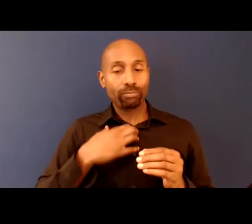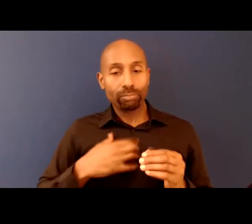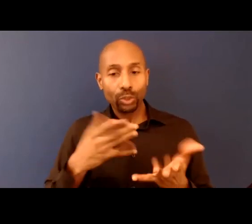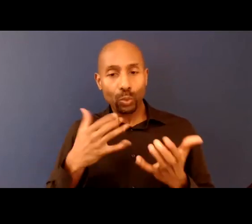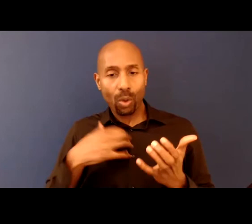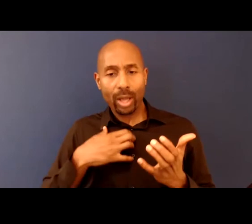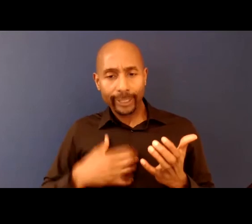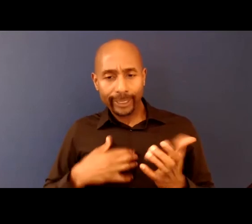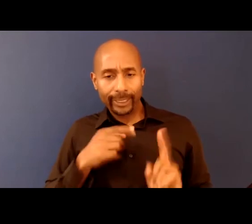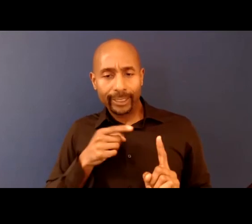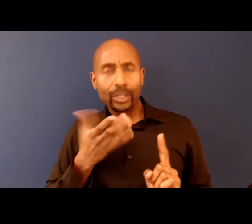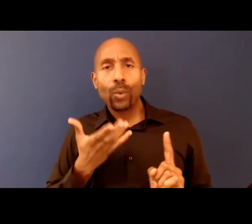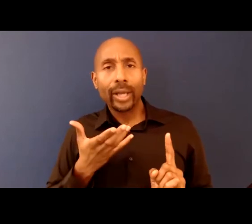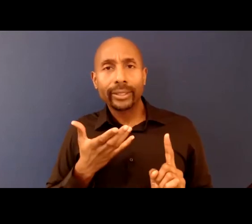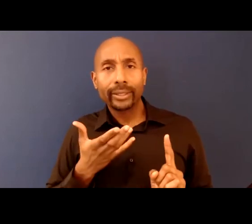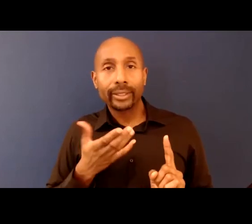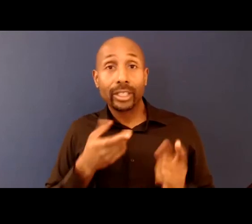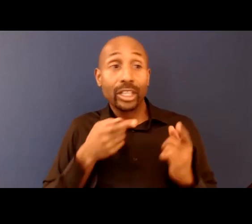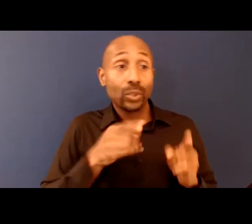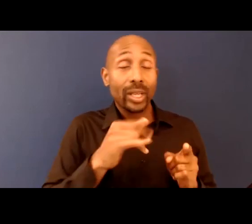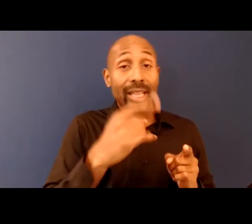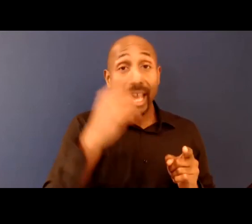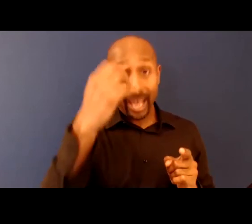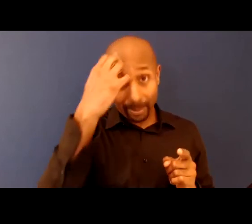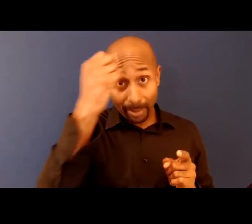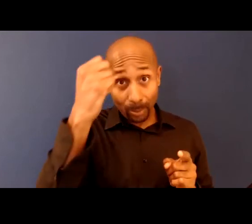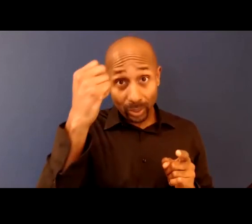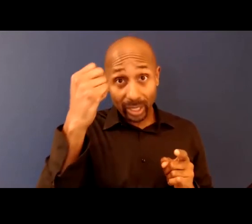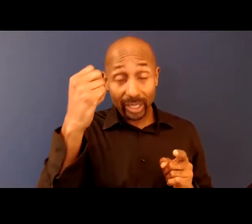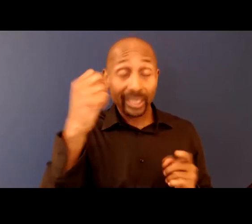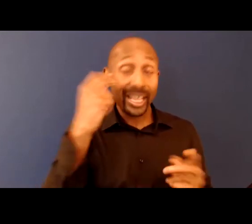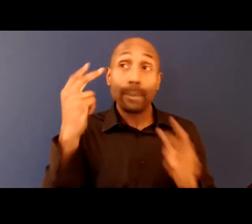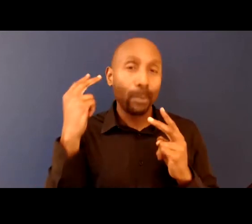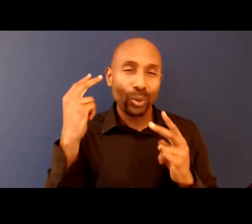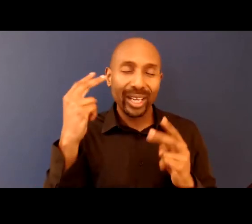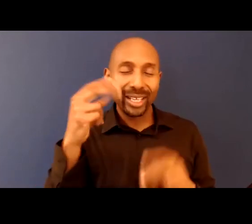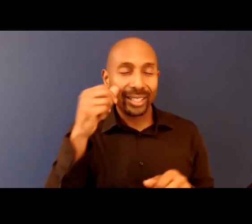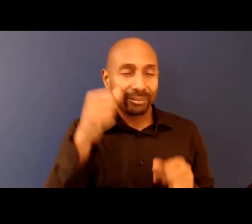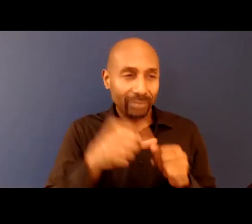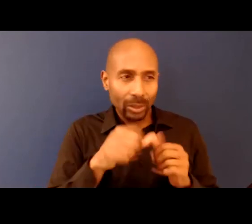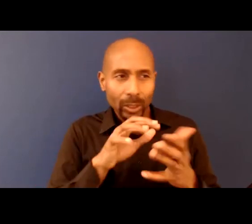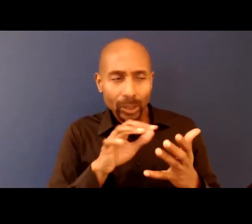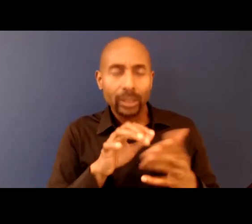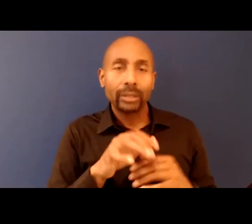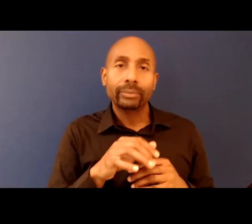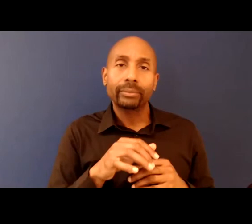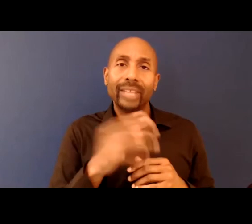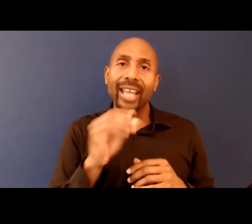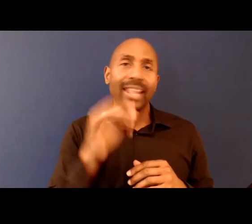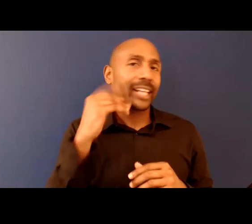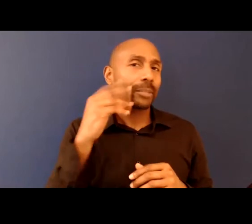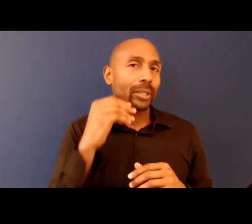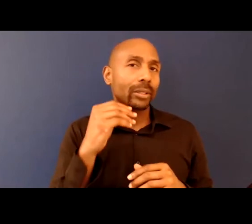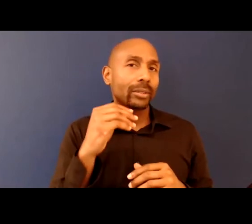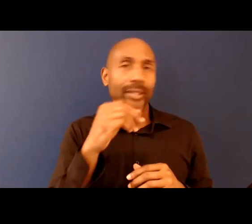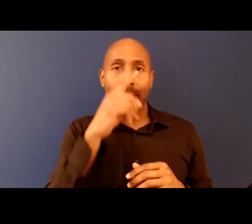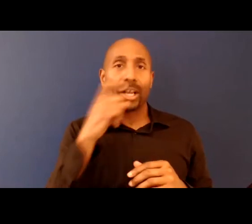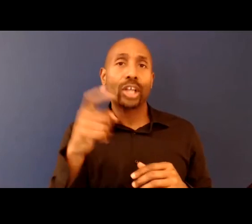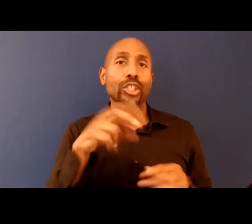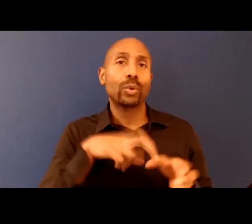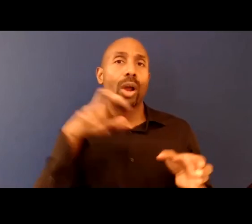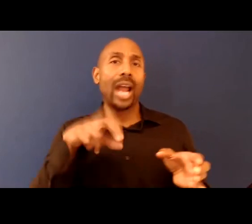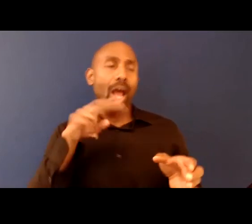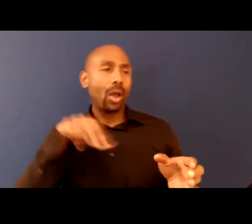experience, and because you are out of that experience, you can allow yourself presently to inform it. But